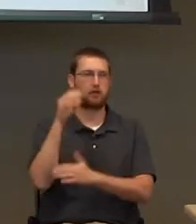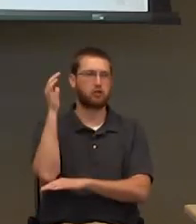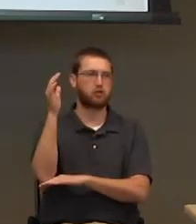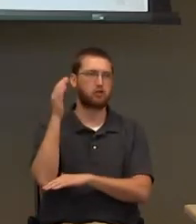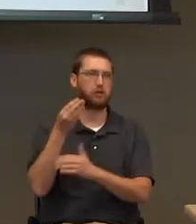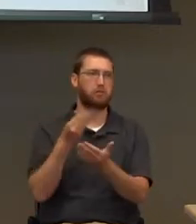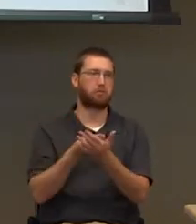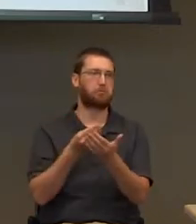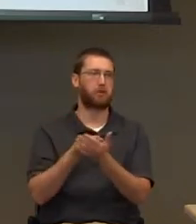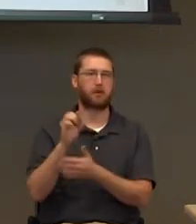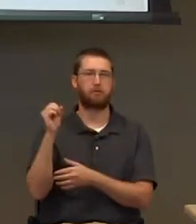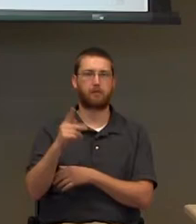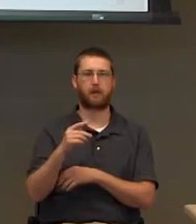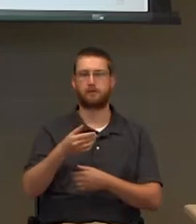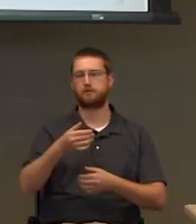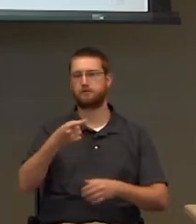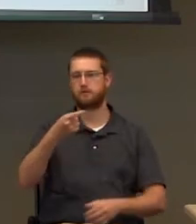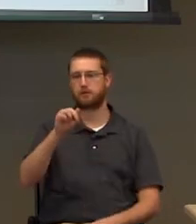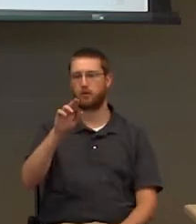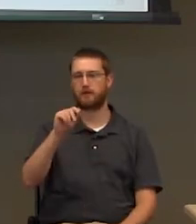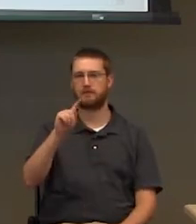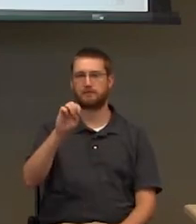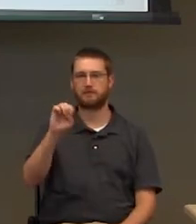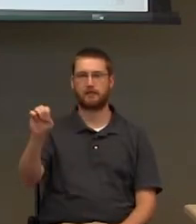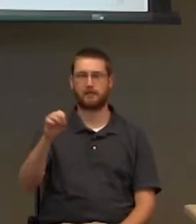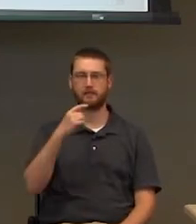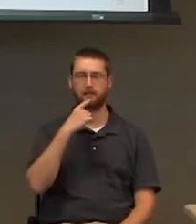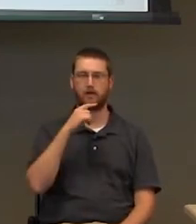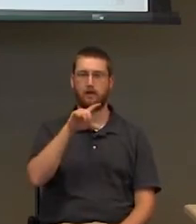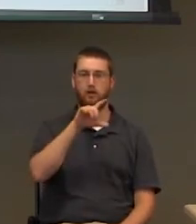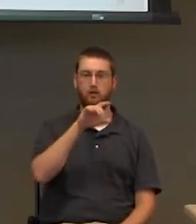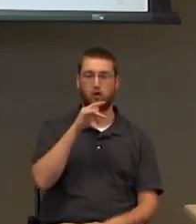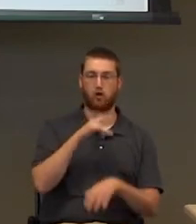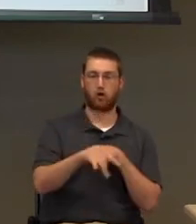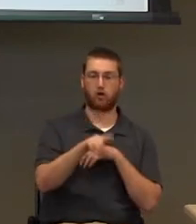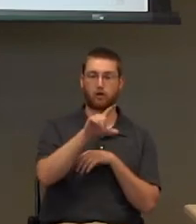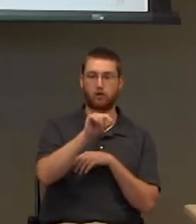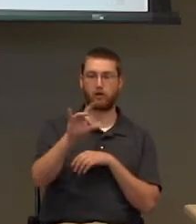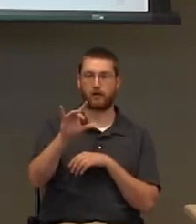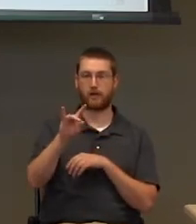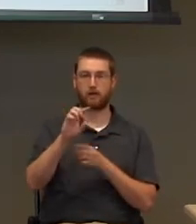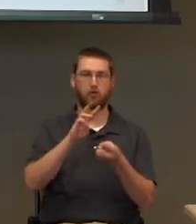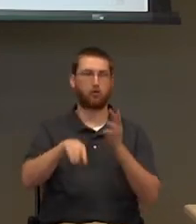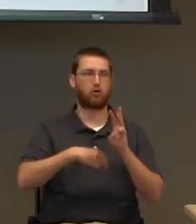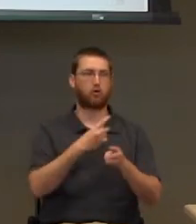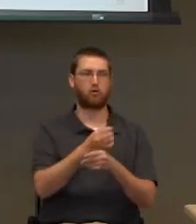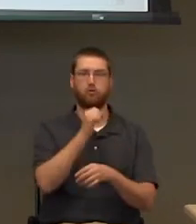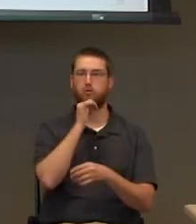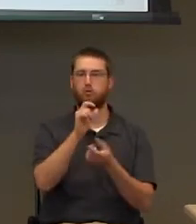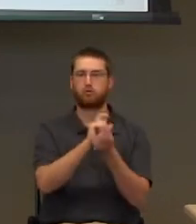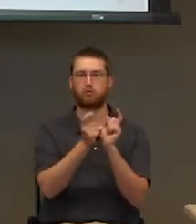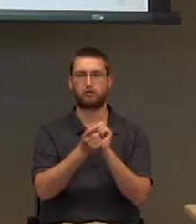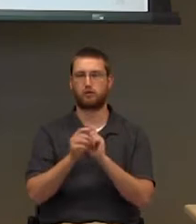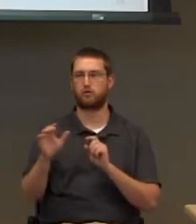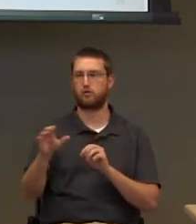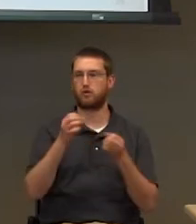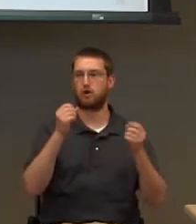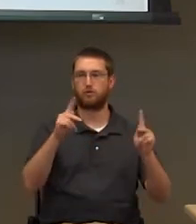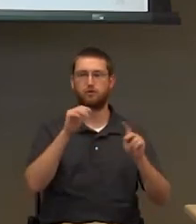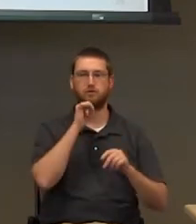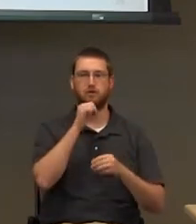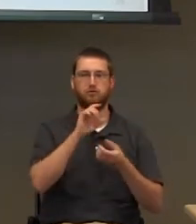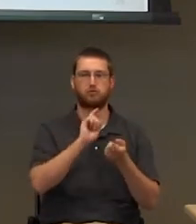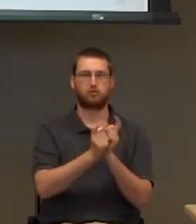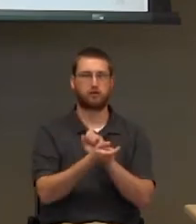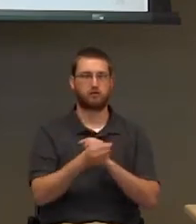money-back guarantee that in early 2018, the world isn't going to change and your opportunities aren't going to change.